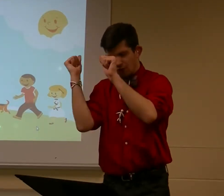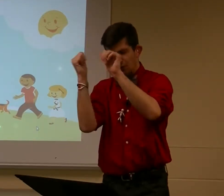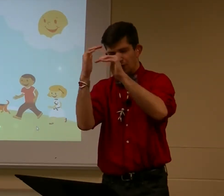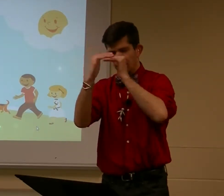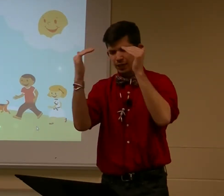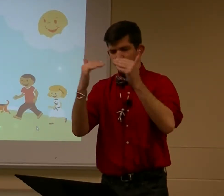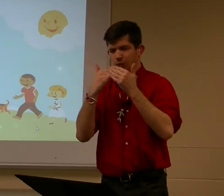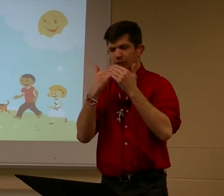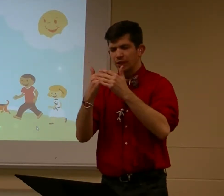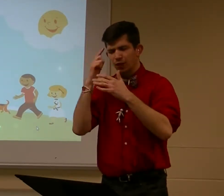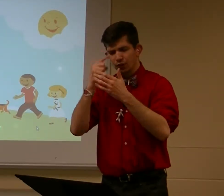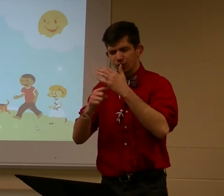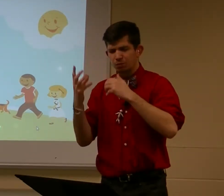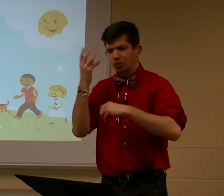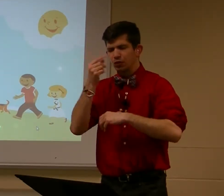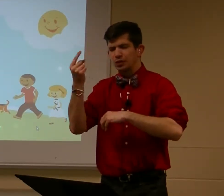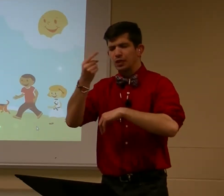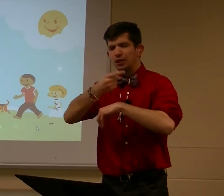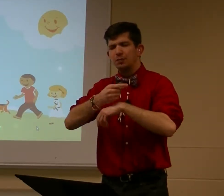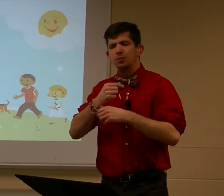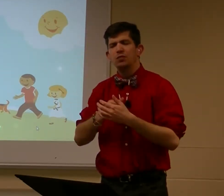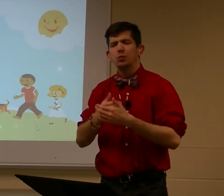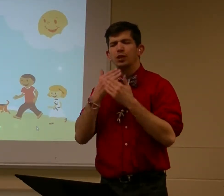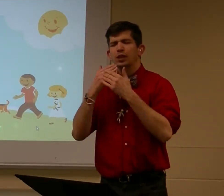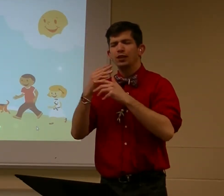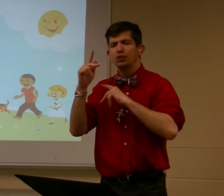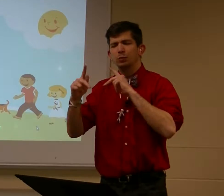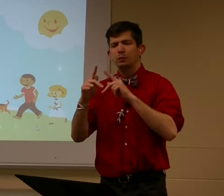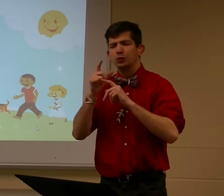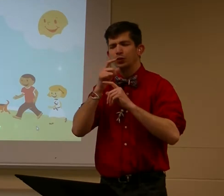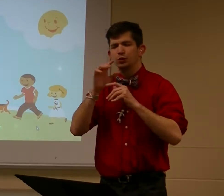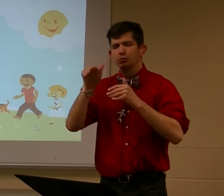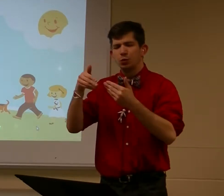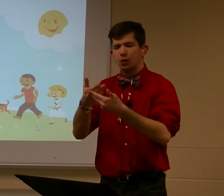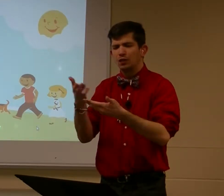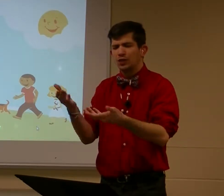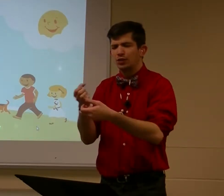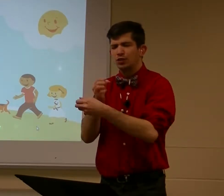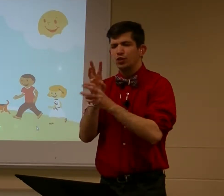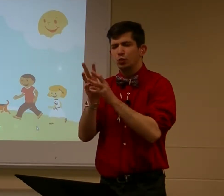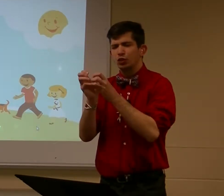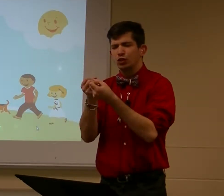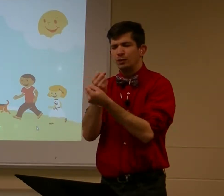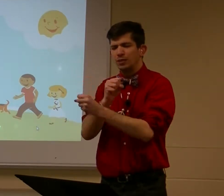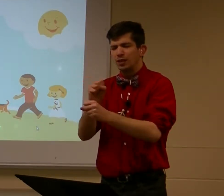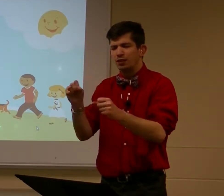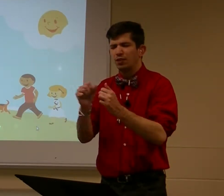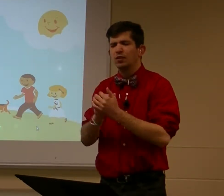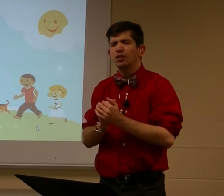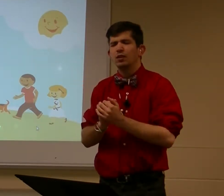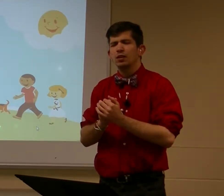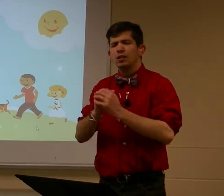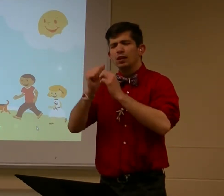Father in heaven, we thank you for this beautiful day. We thank you for the people who arrived here to the workshop today. And